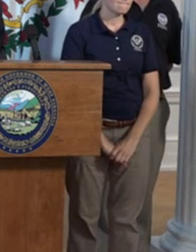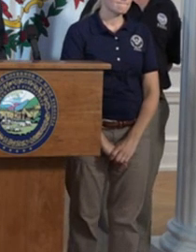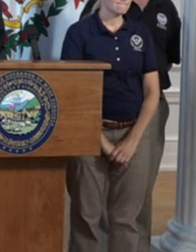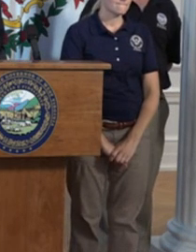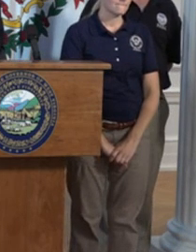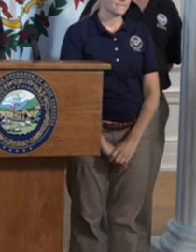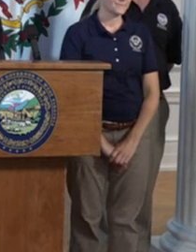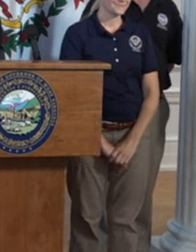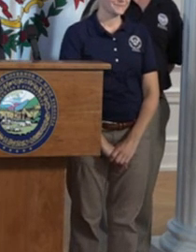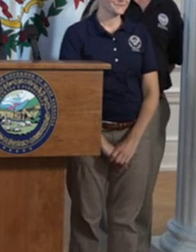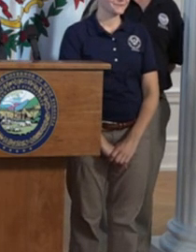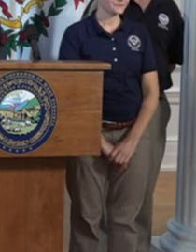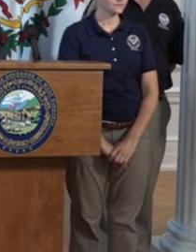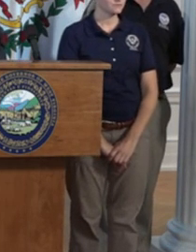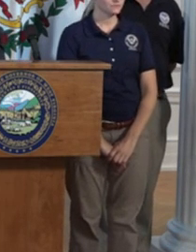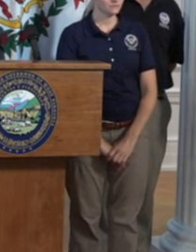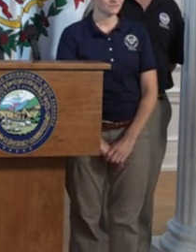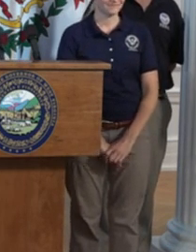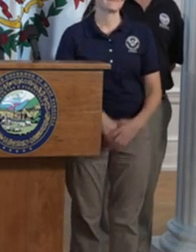Okay, if there's